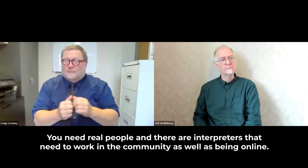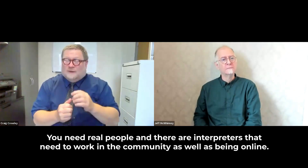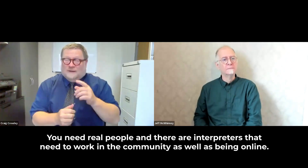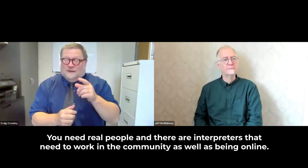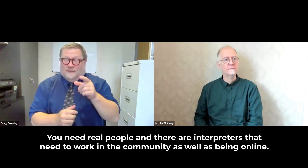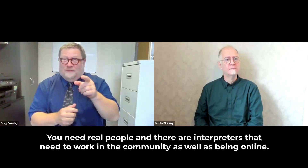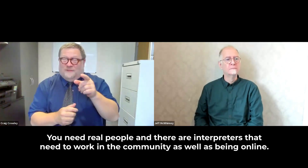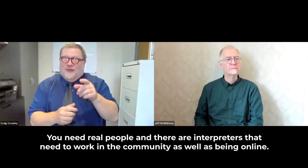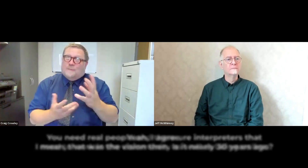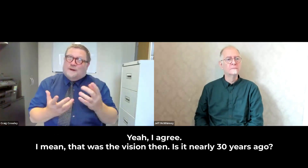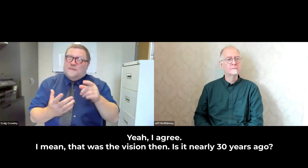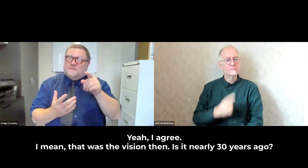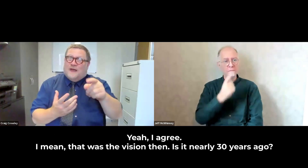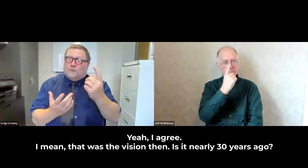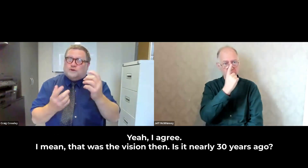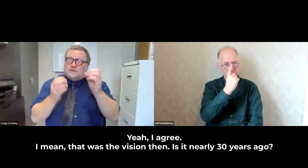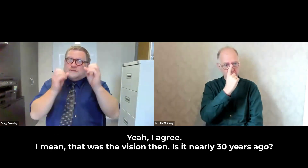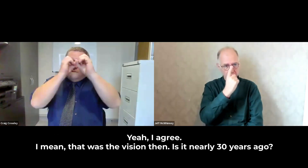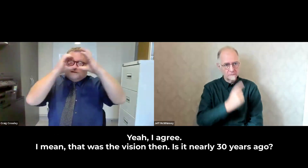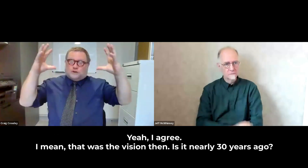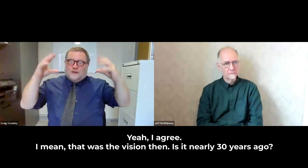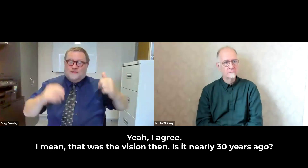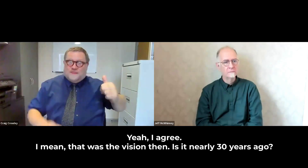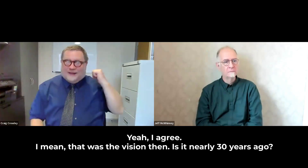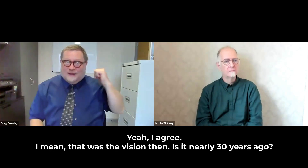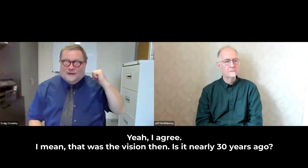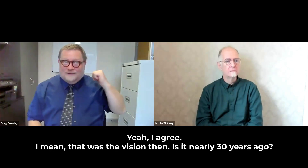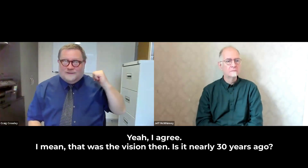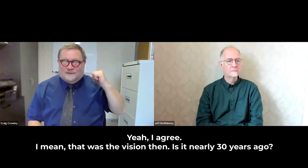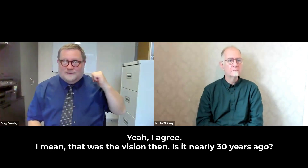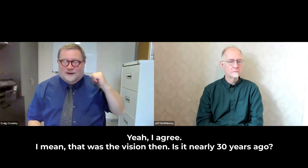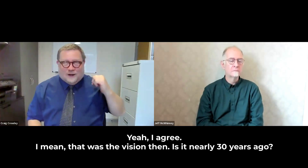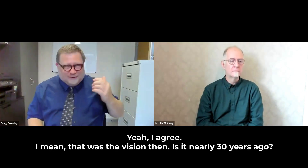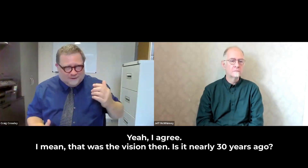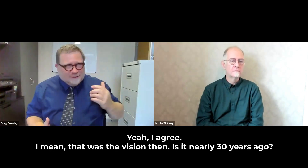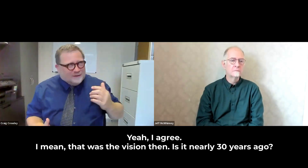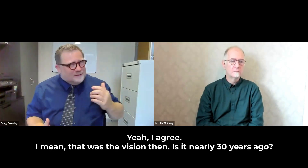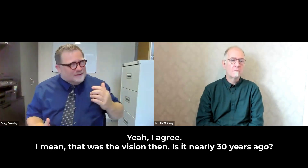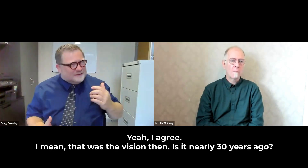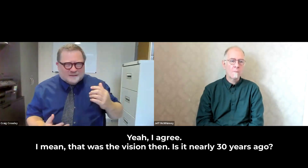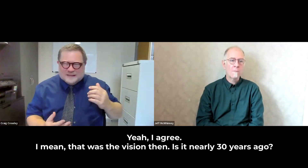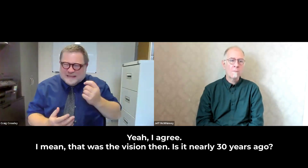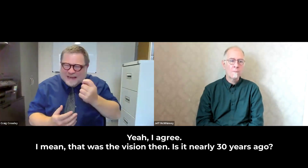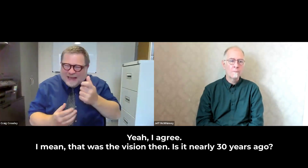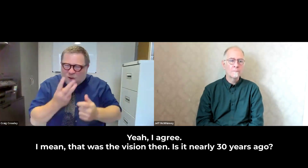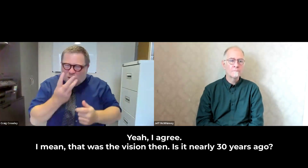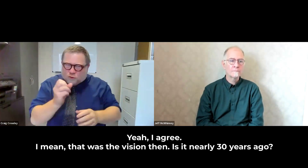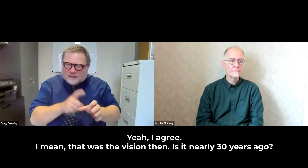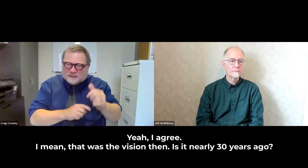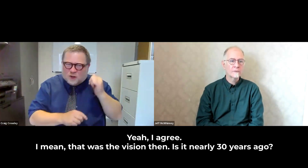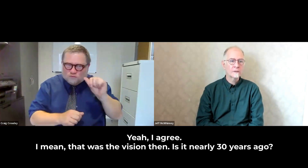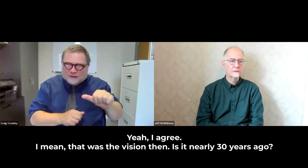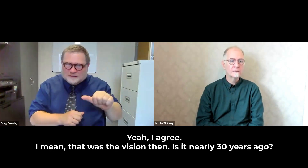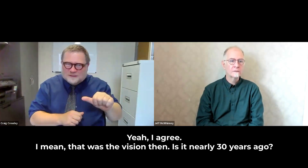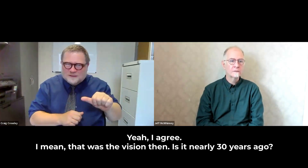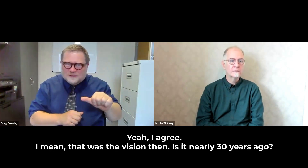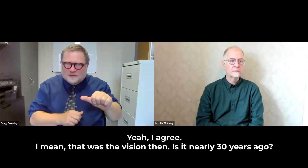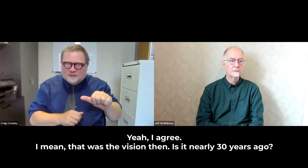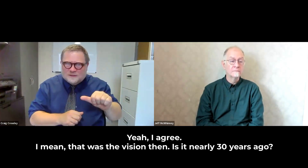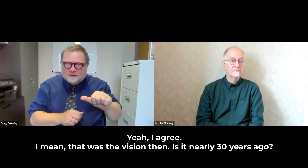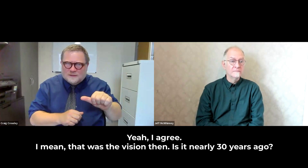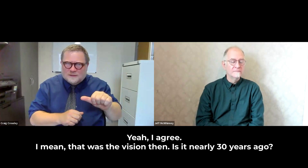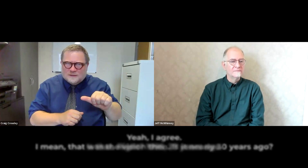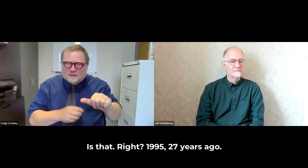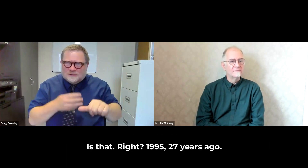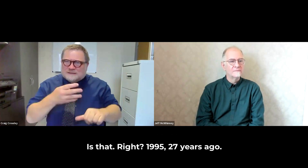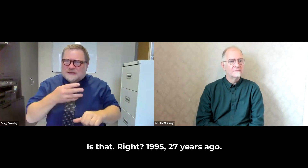being online. Yeah, I agree. I mean, that was the vision then. Is it nearly